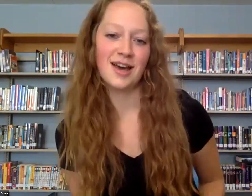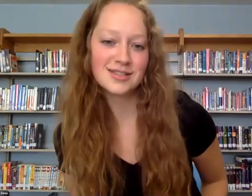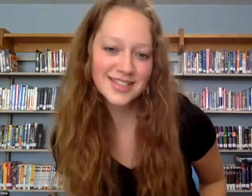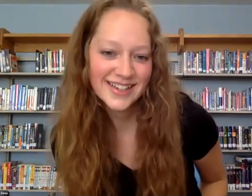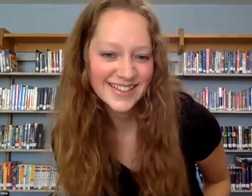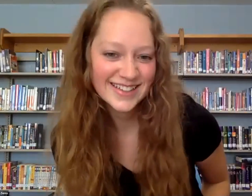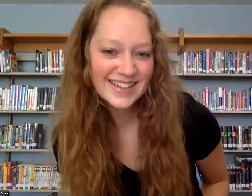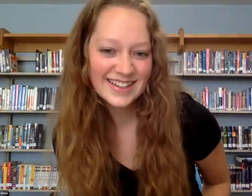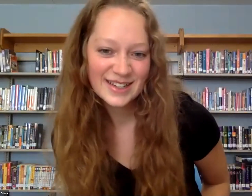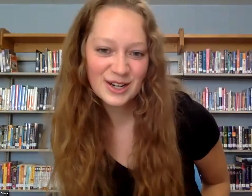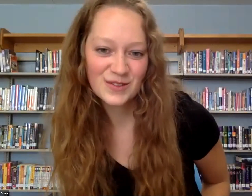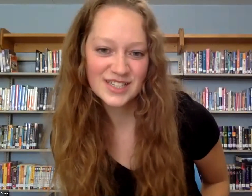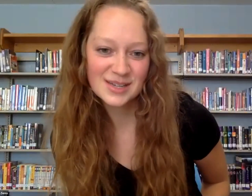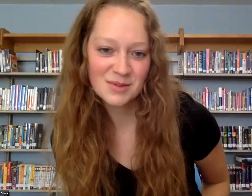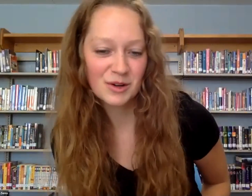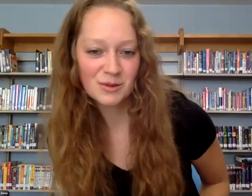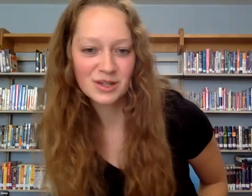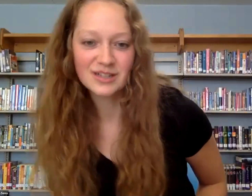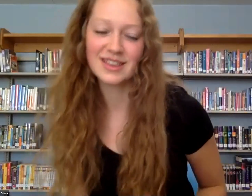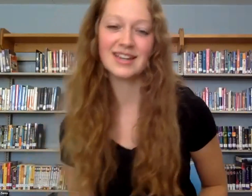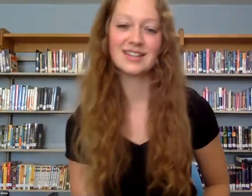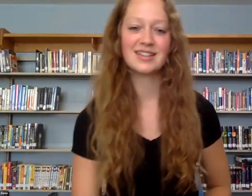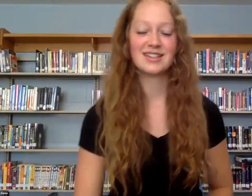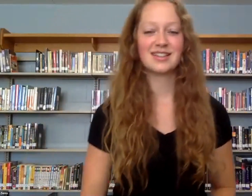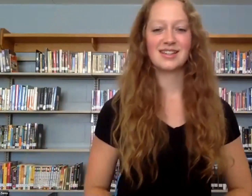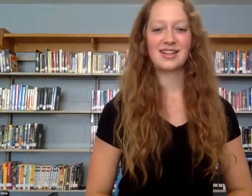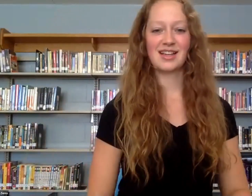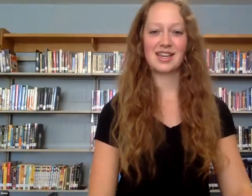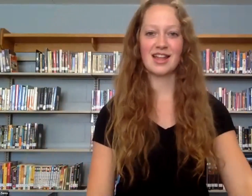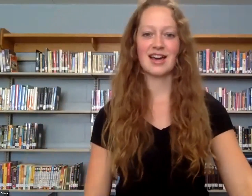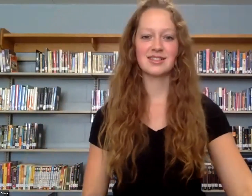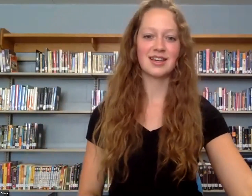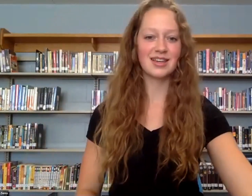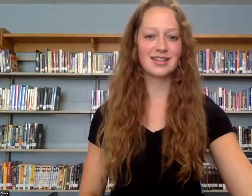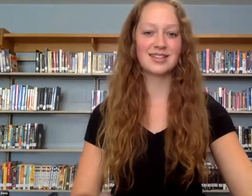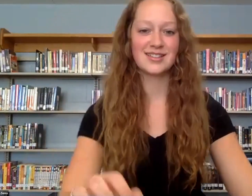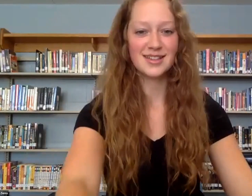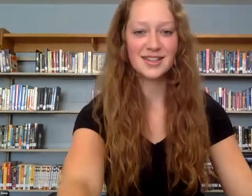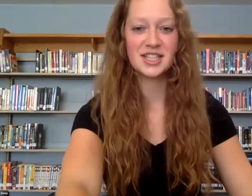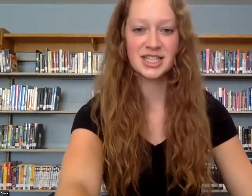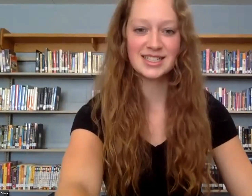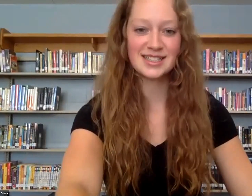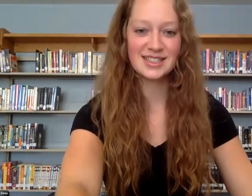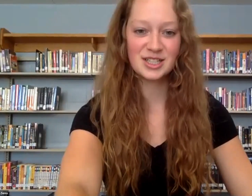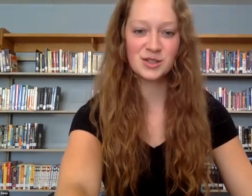Us. Hopefully some of you are familiar with it. It's a classic. Good response.